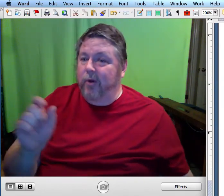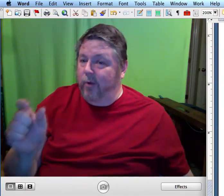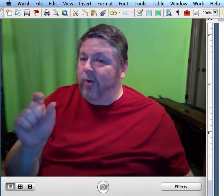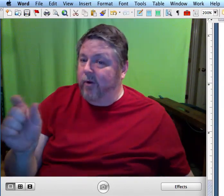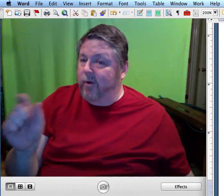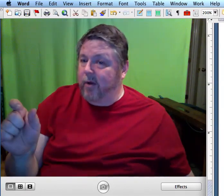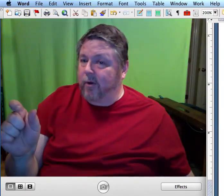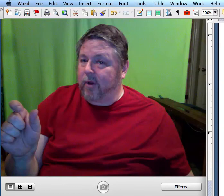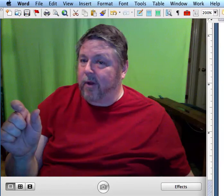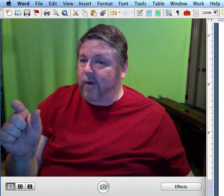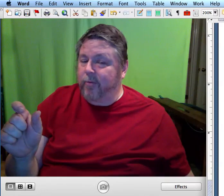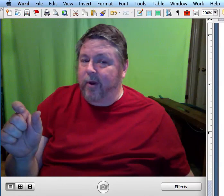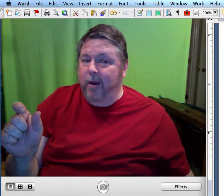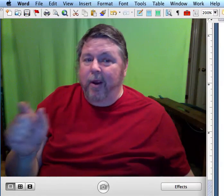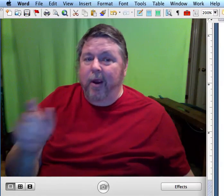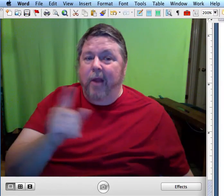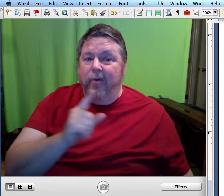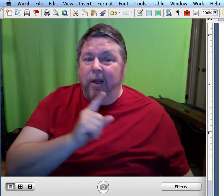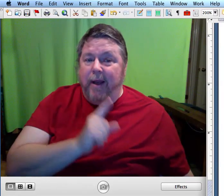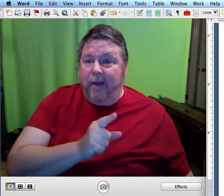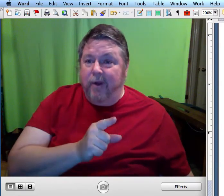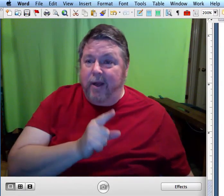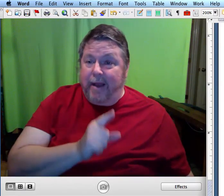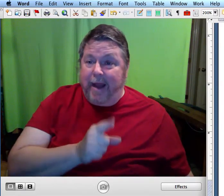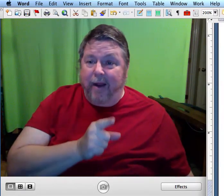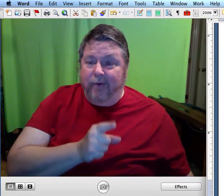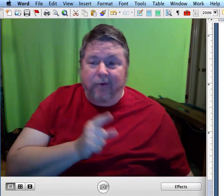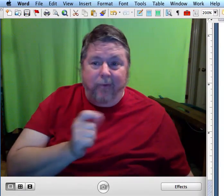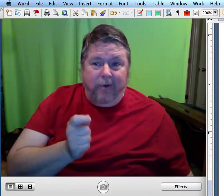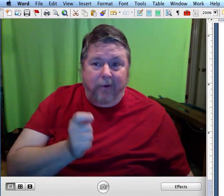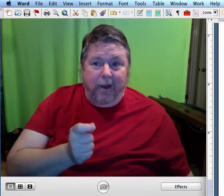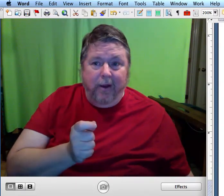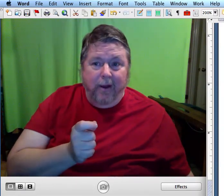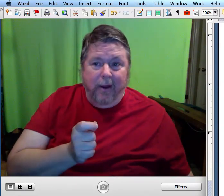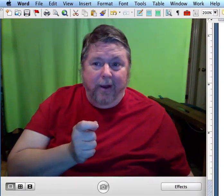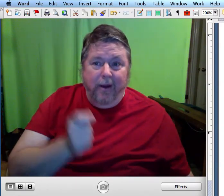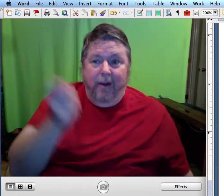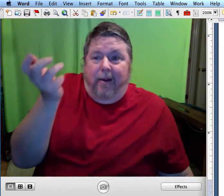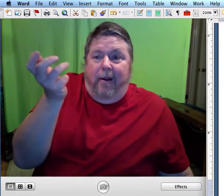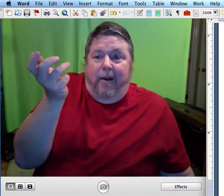you did what you did during the assessment and you did an excellent analysis of what you did.